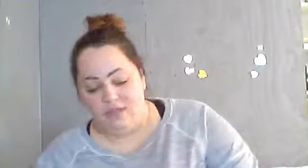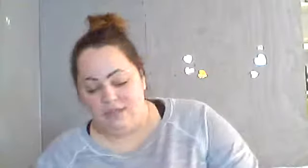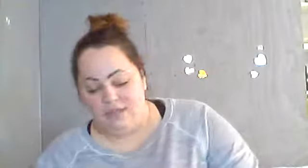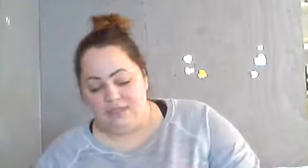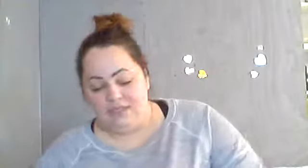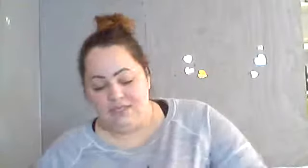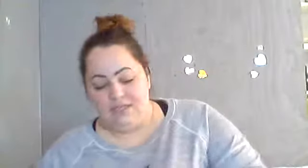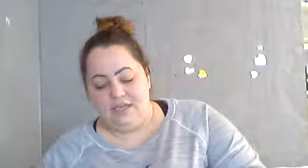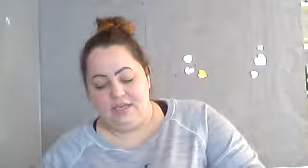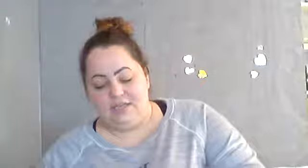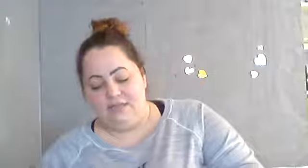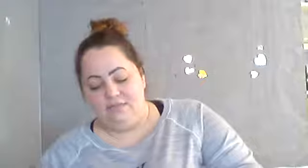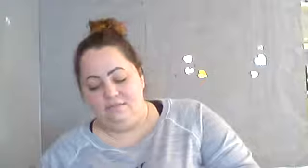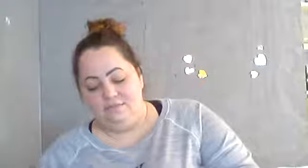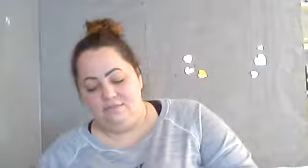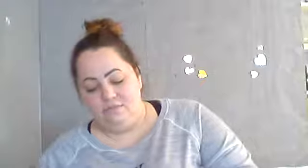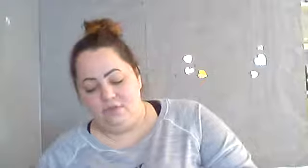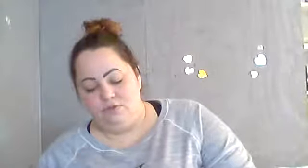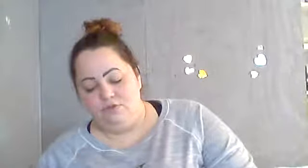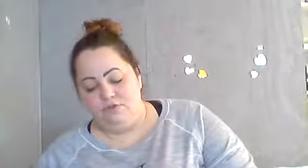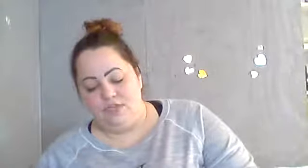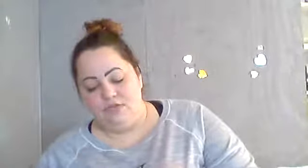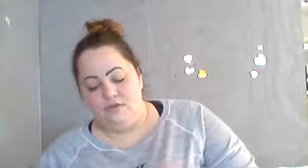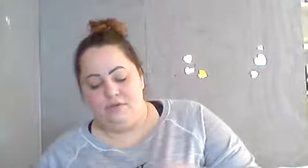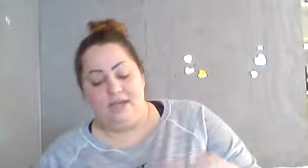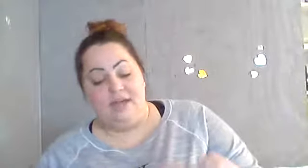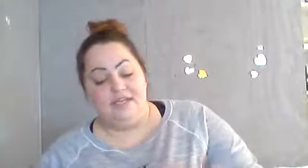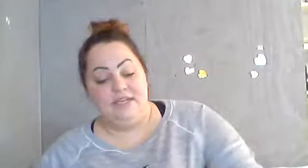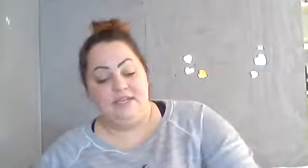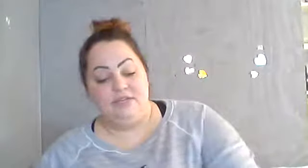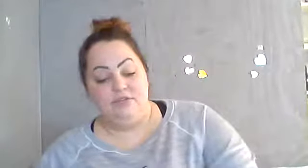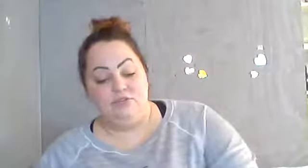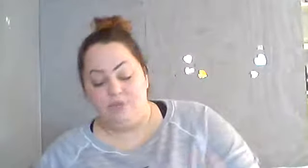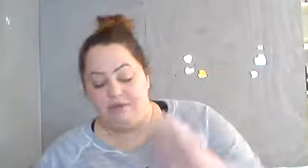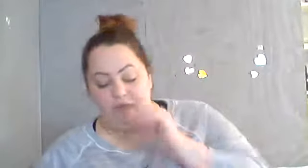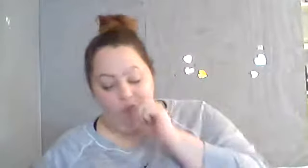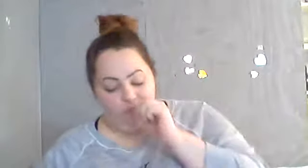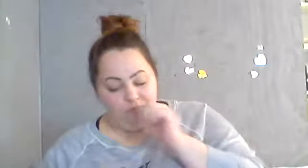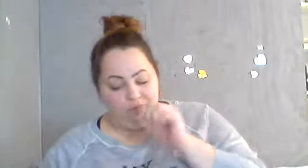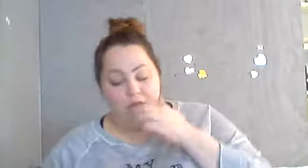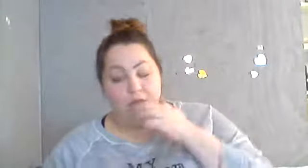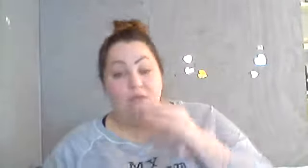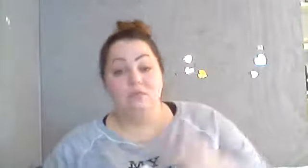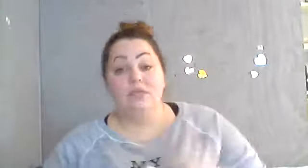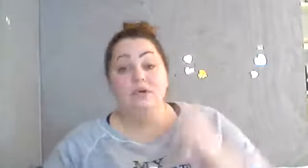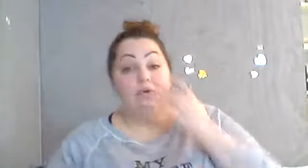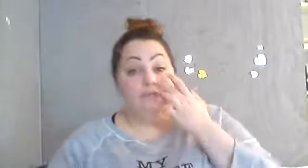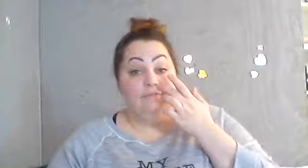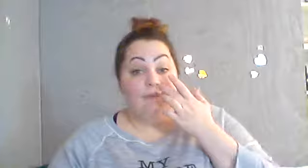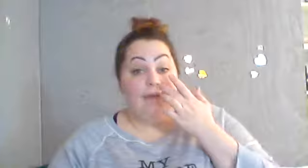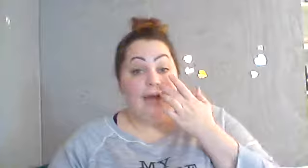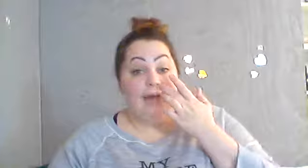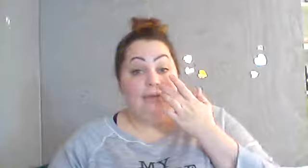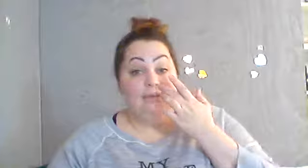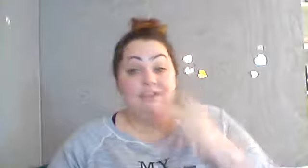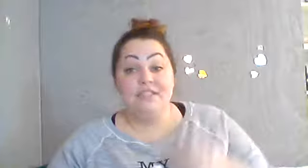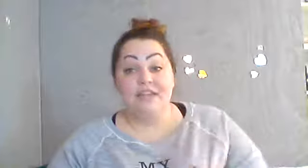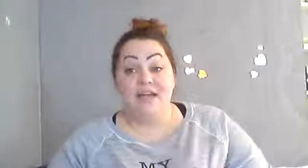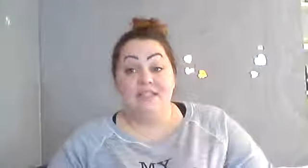He does an ASL YouTube channel, or he has an ASL YouTube channel, where they go over like vocab and different signs